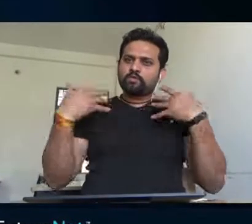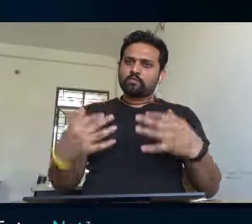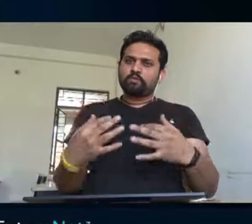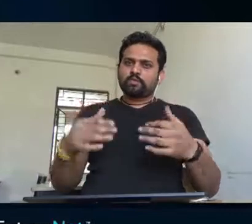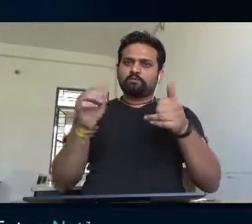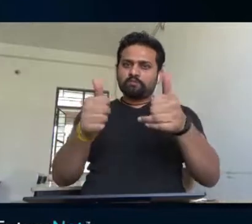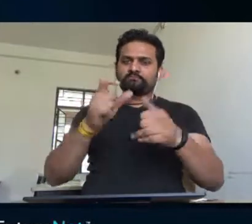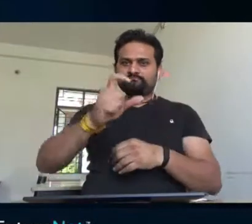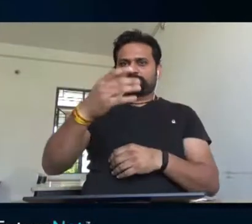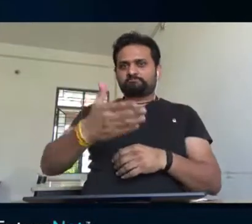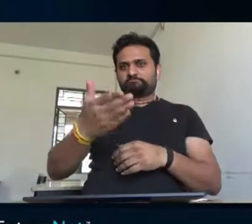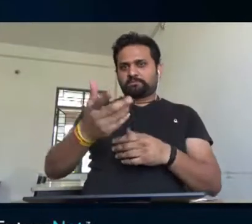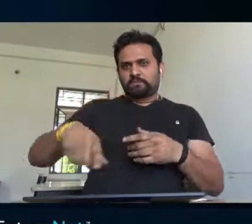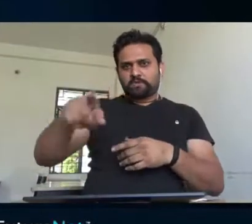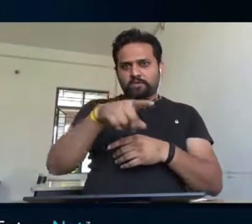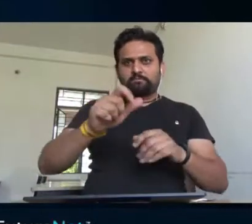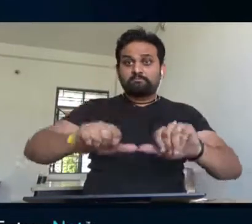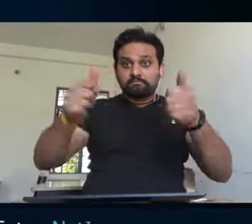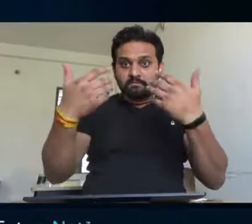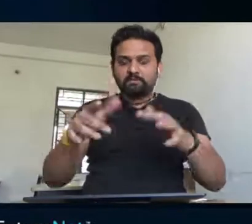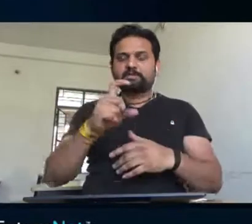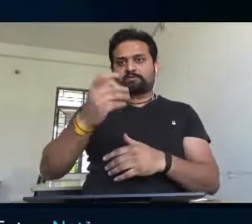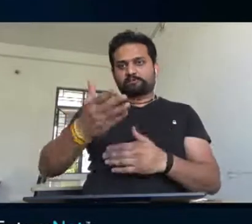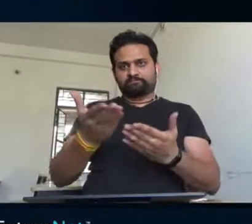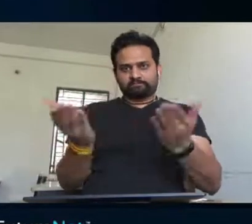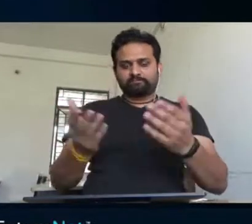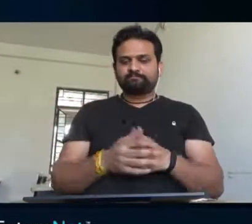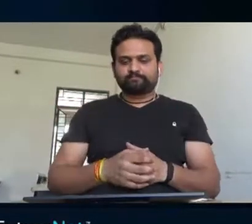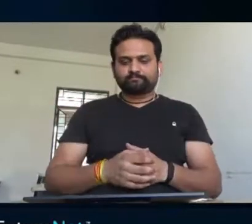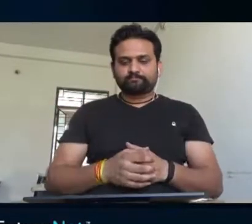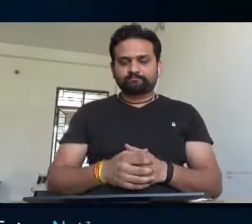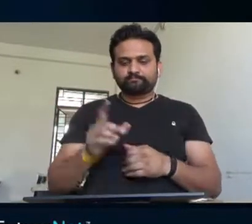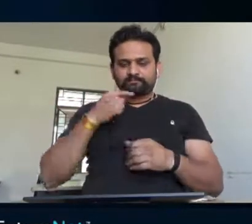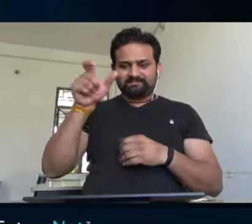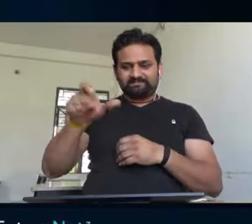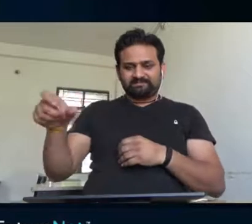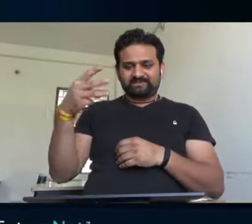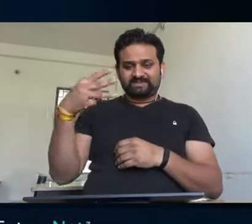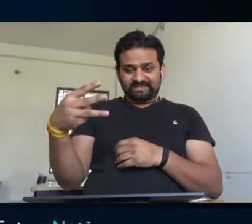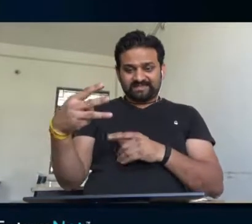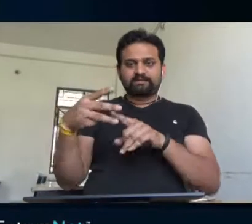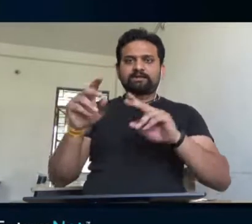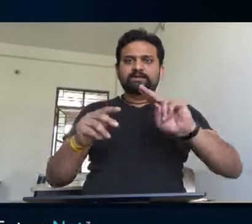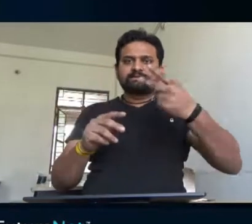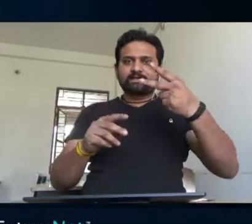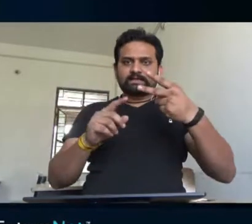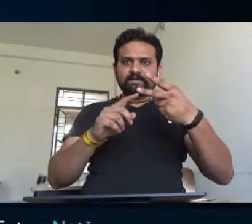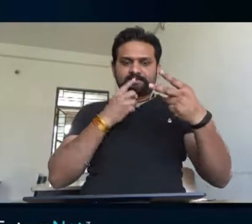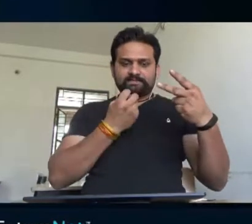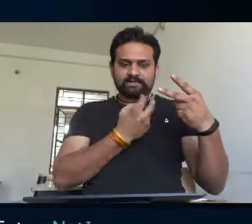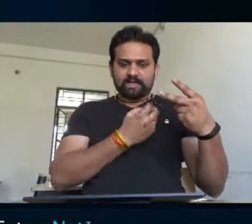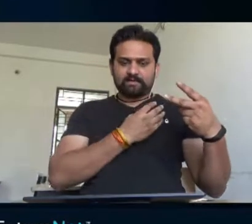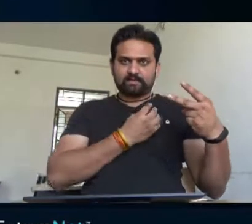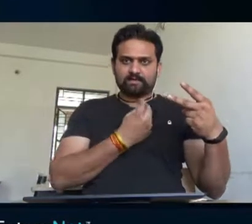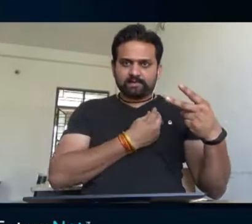And congratulations to your success. And we have also 3 people, they are in the 2nd highest position